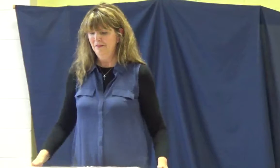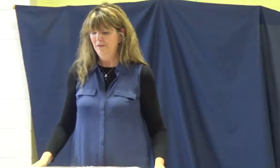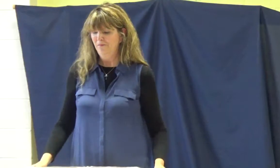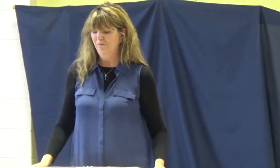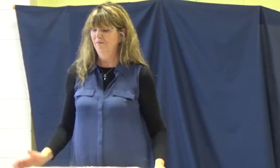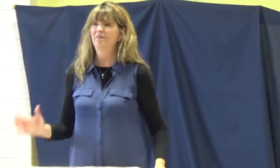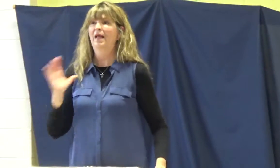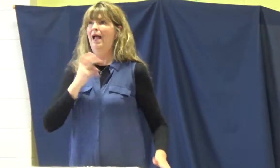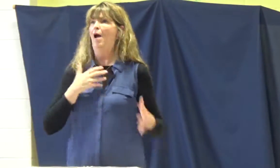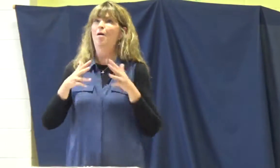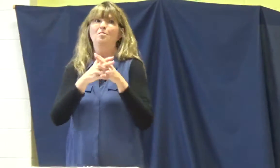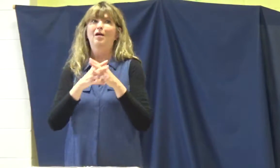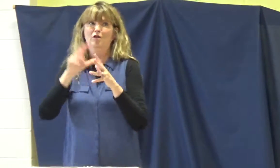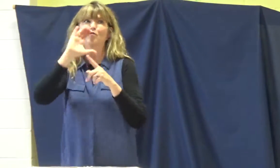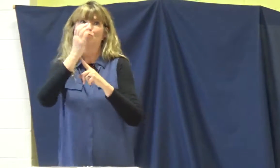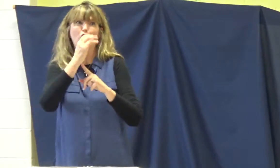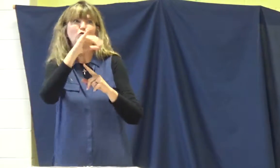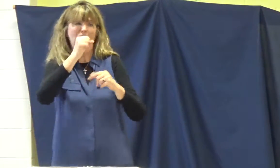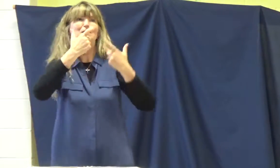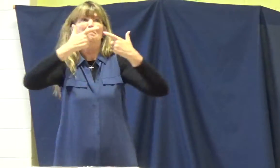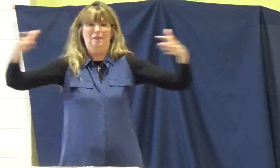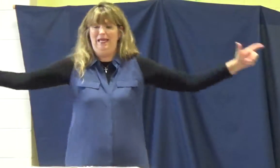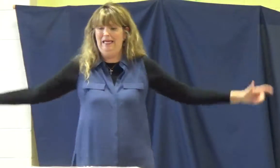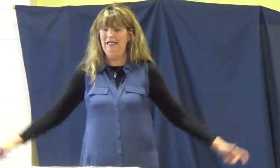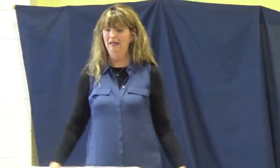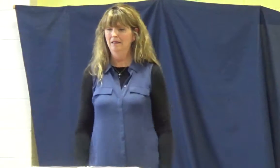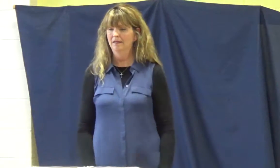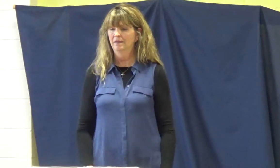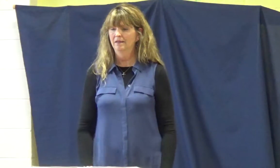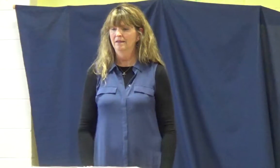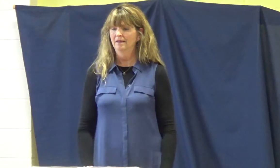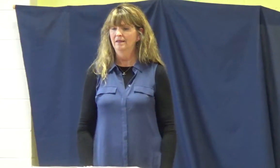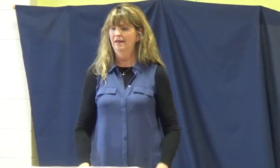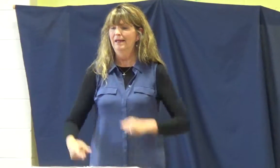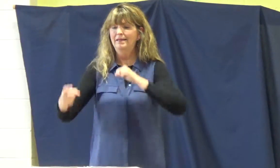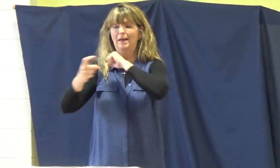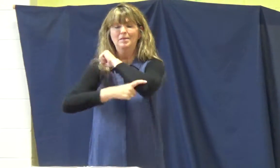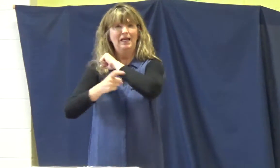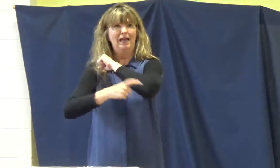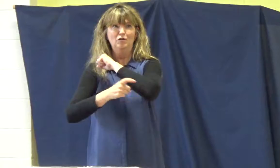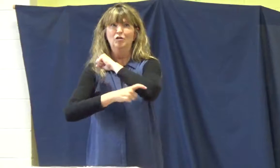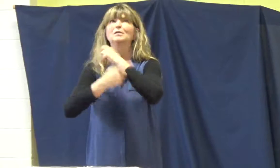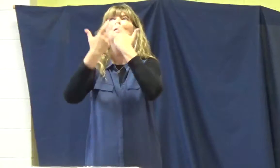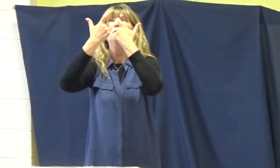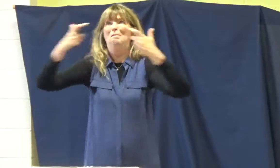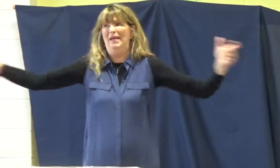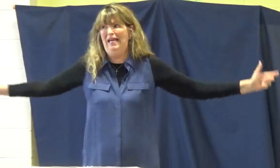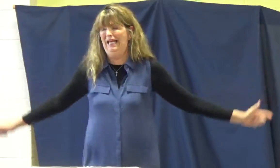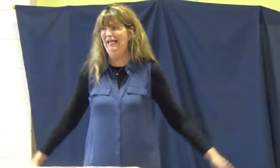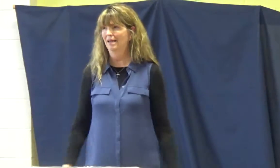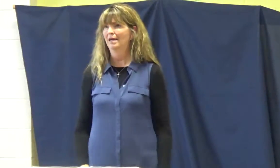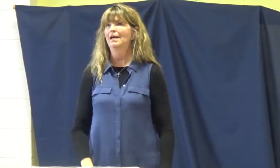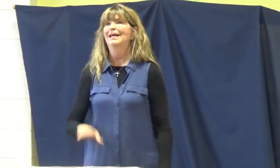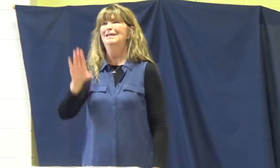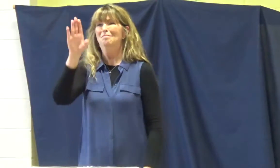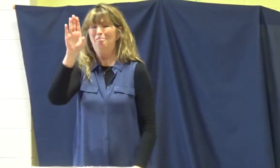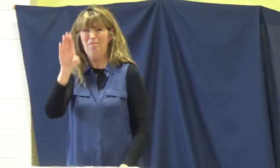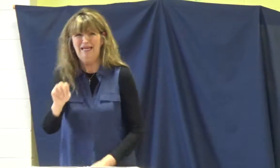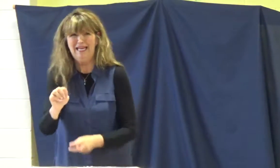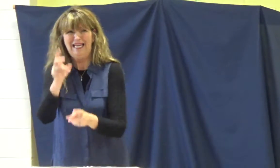is big, and American culture is big. And the temptations are big.